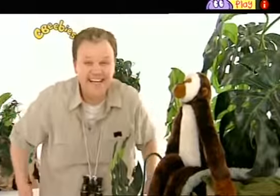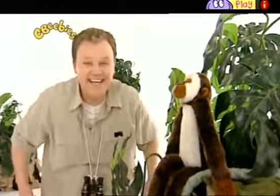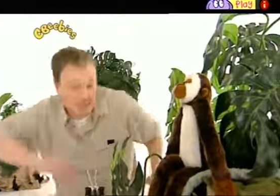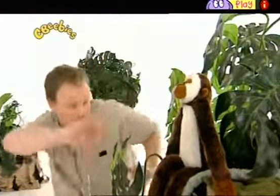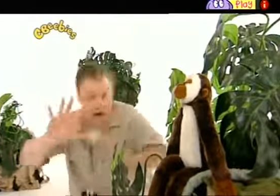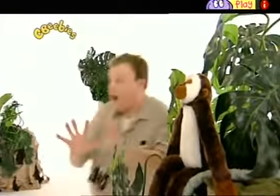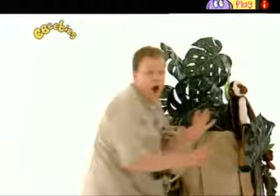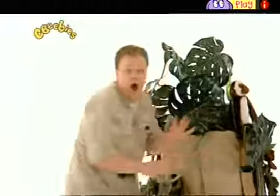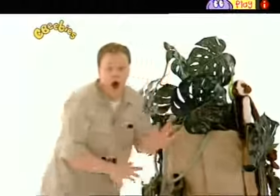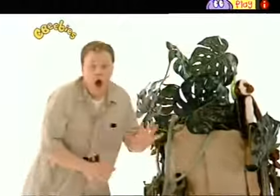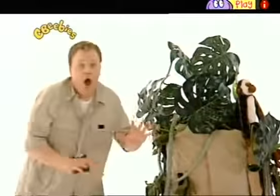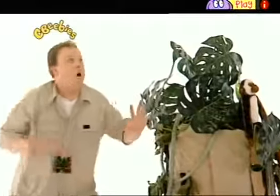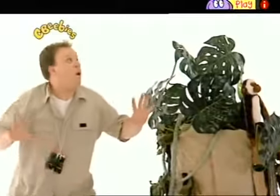Roar! Roar!